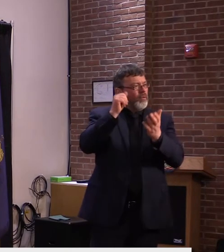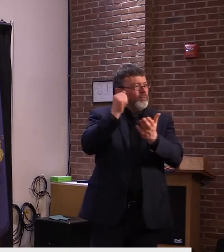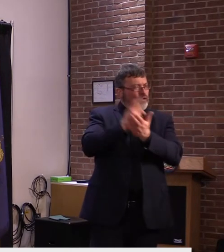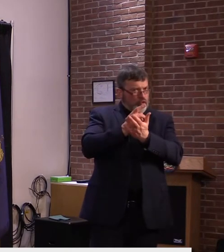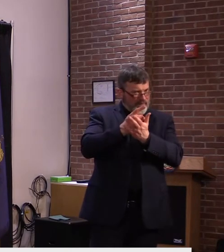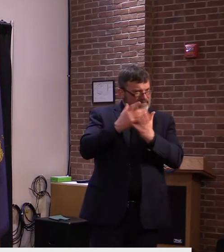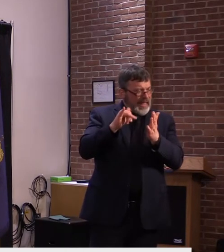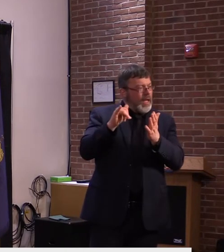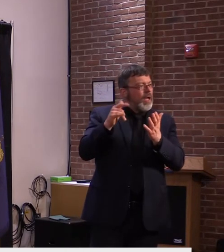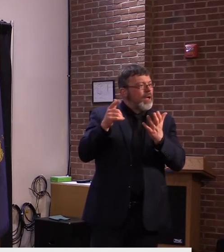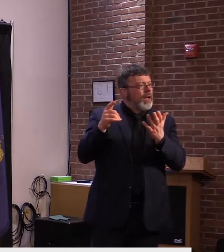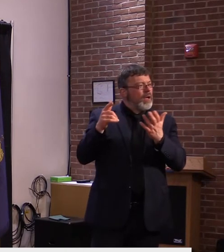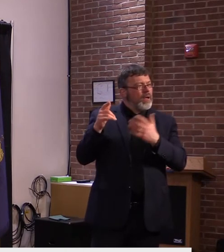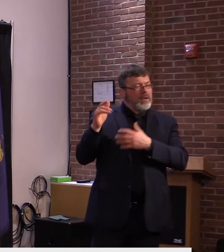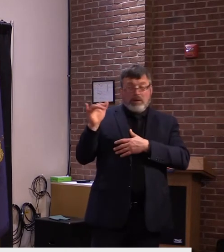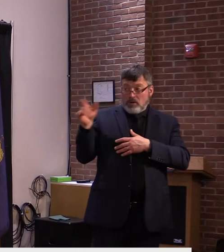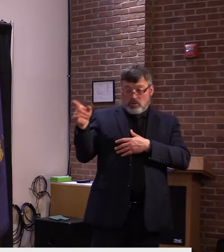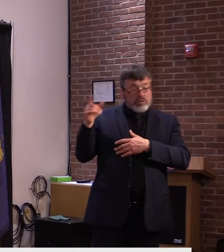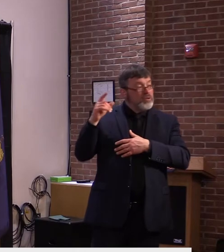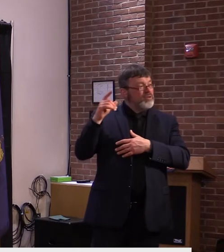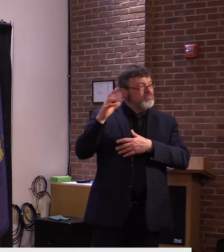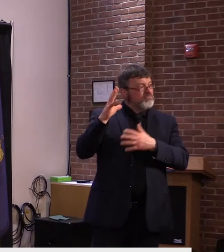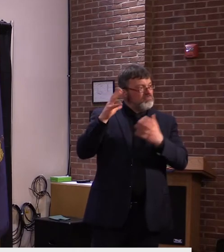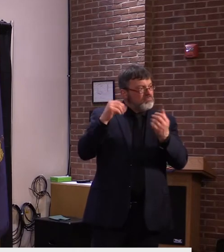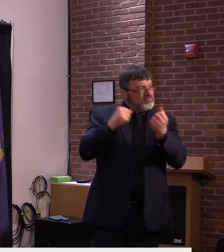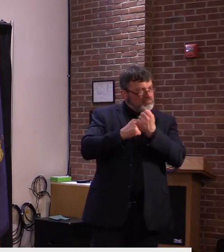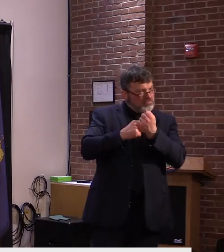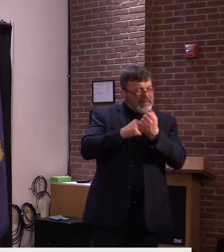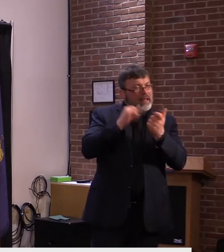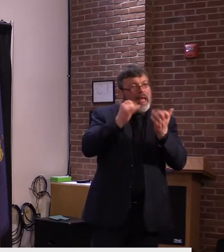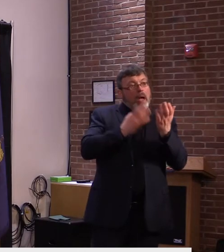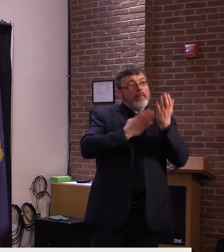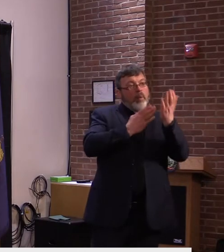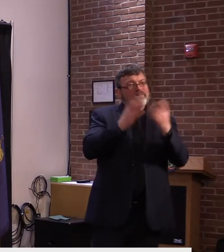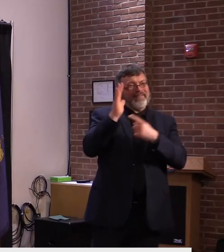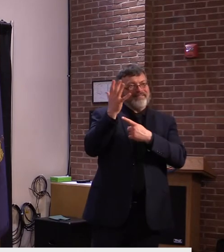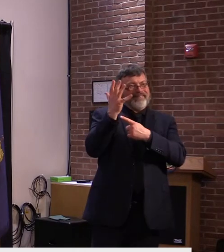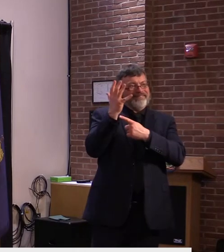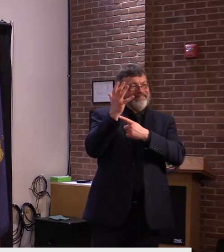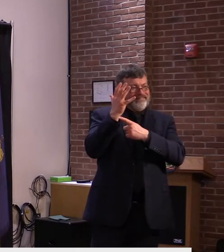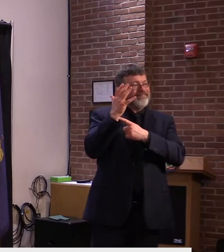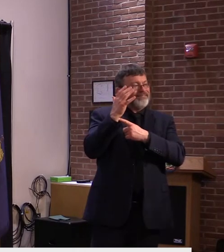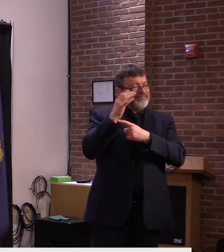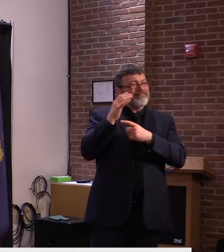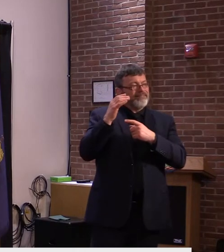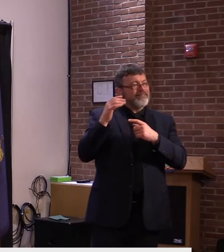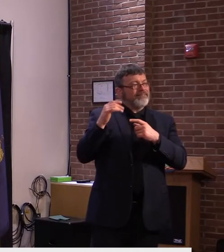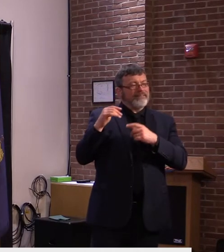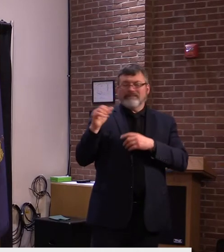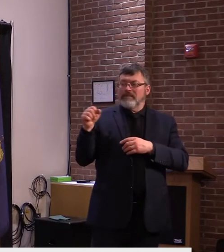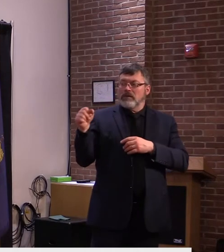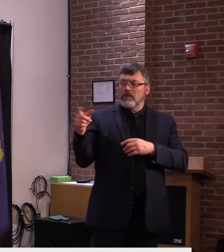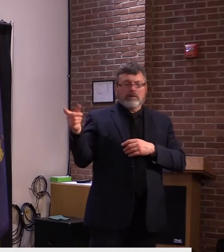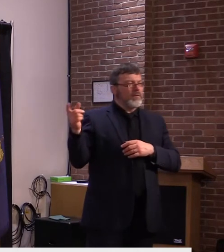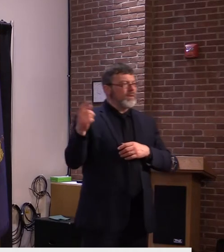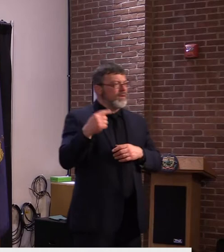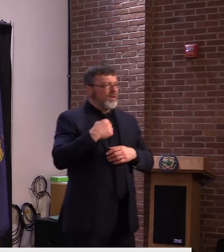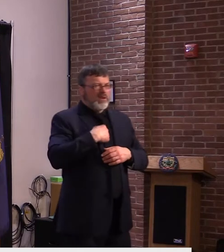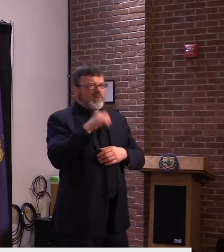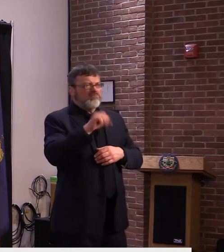that passage of Proposal 5? Yeah, I've been supportive of that, and again, I think it'll